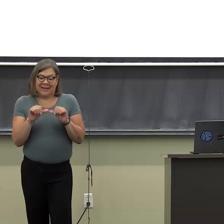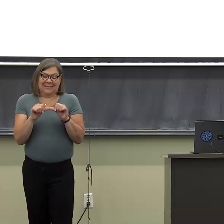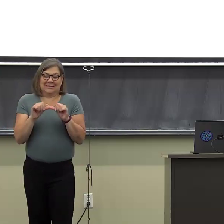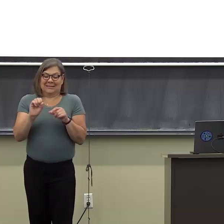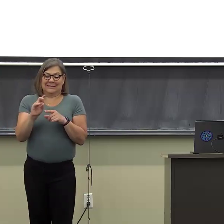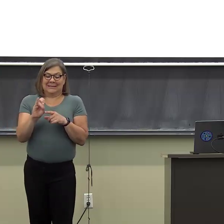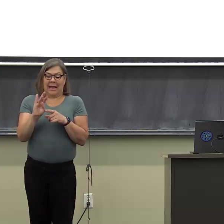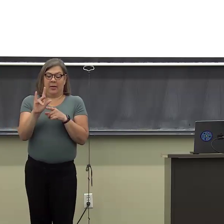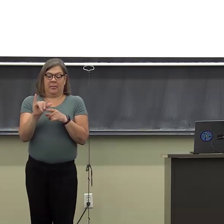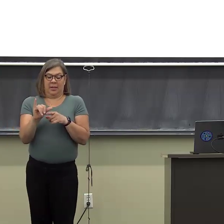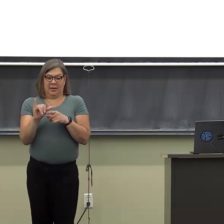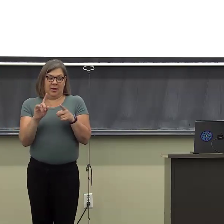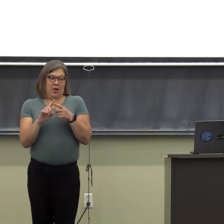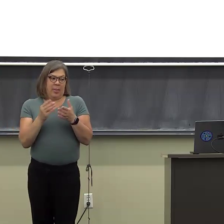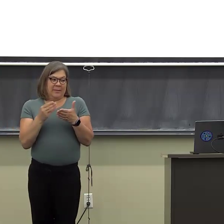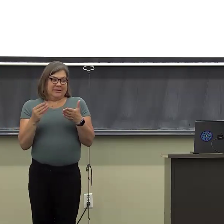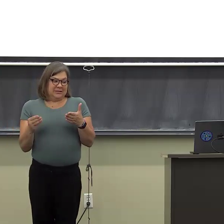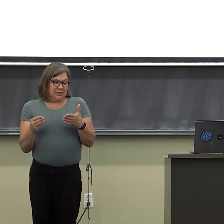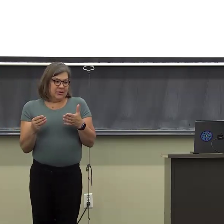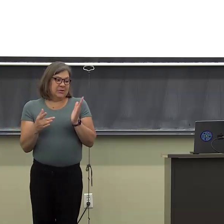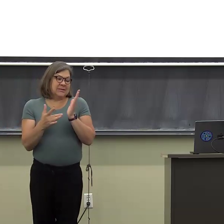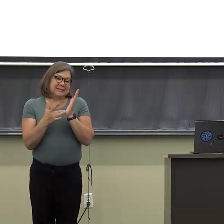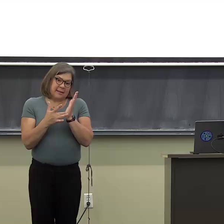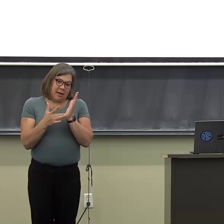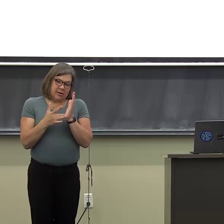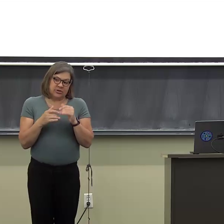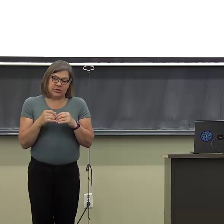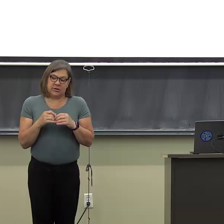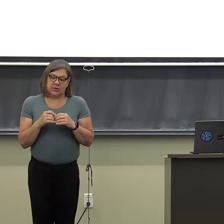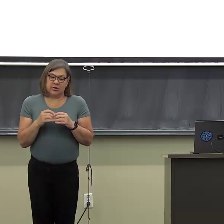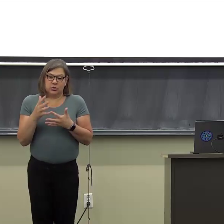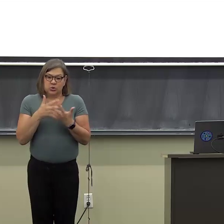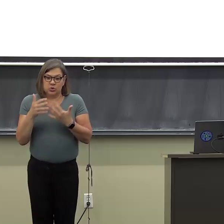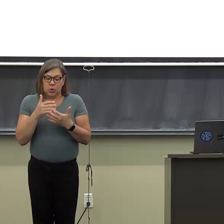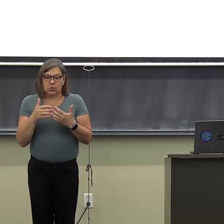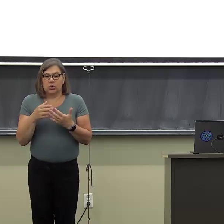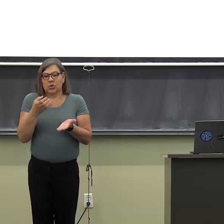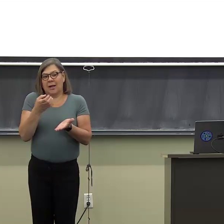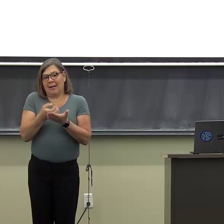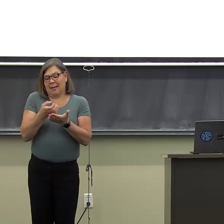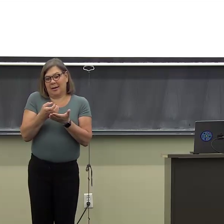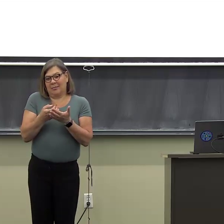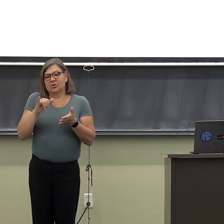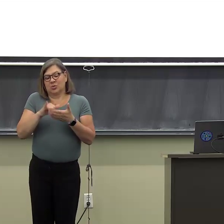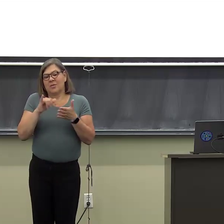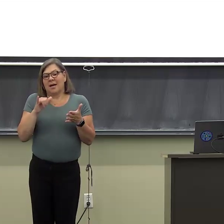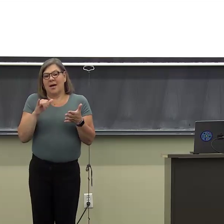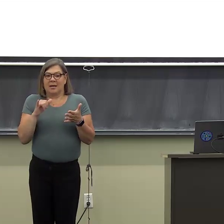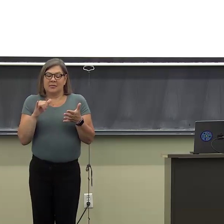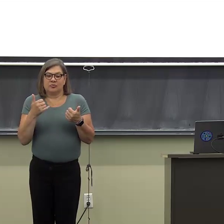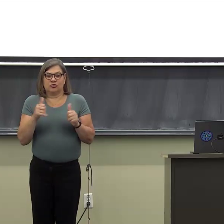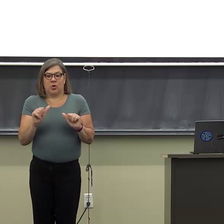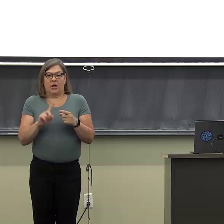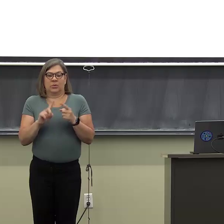sustainability on the material aspect, technology aspect, social aspect, and economics, so that we kind of like try to